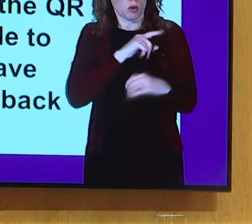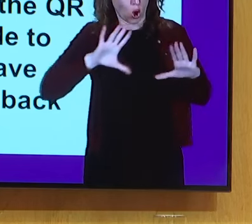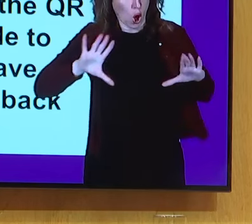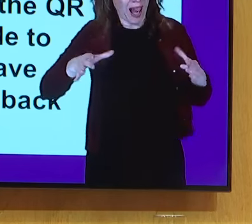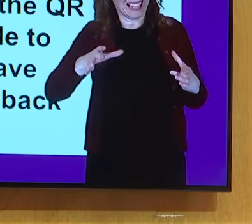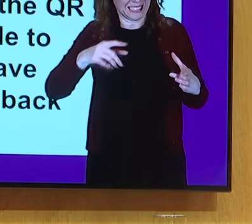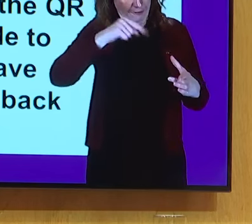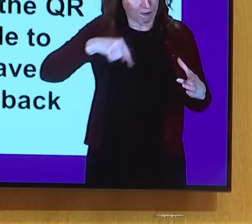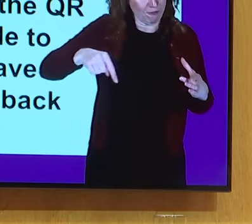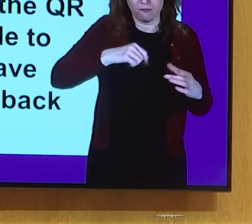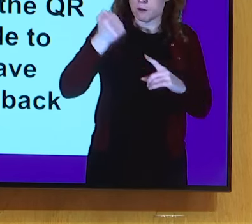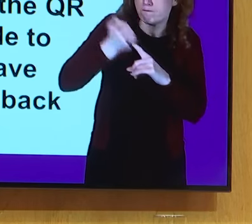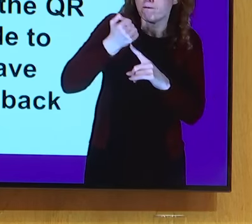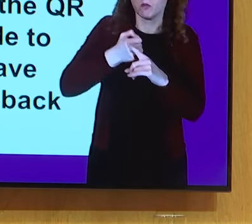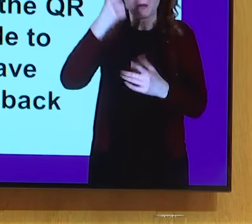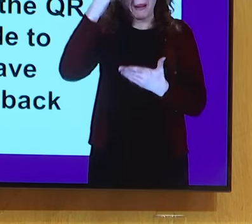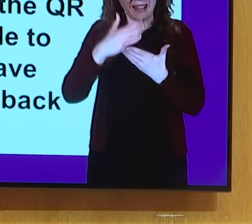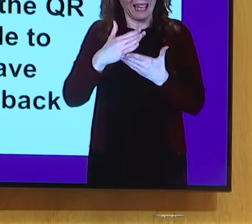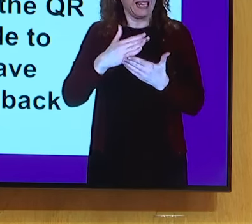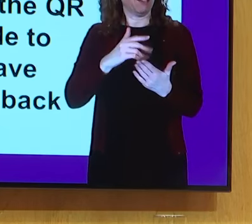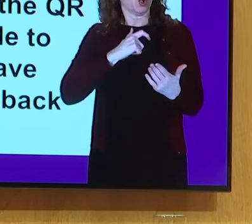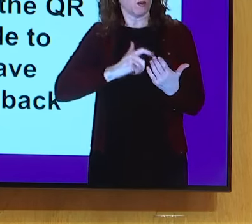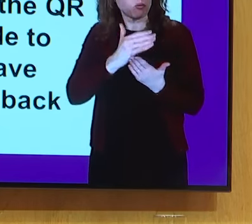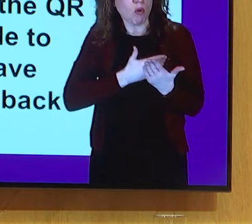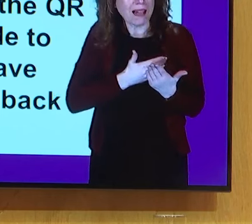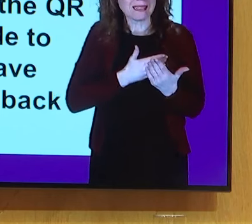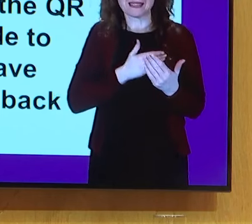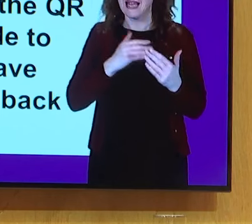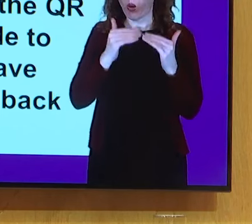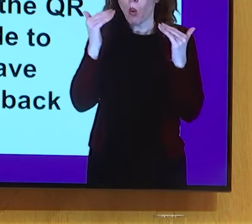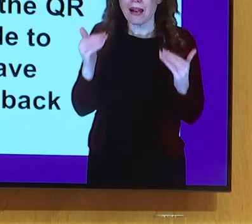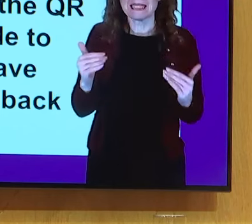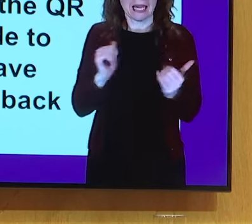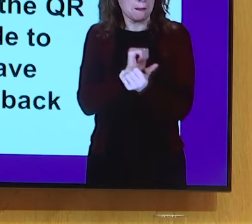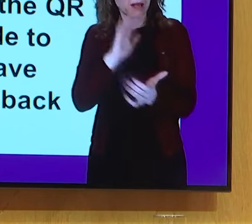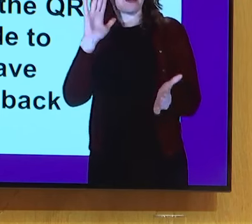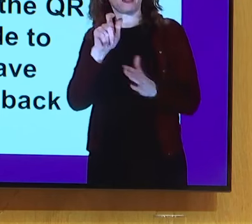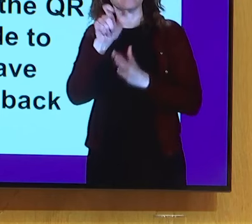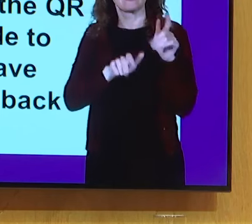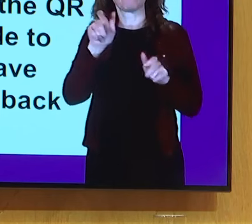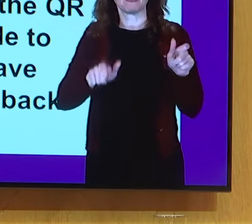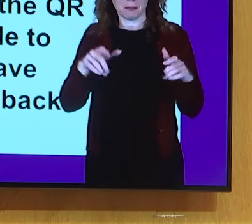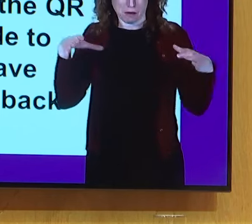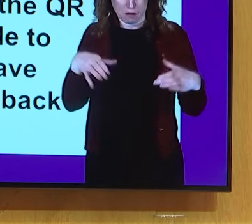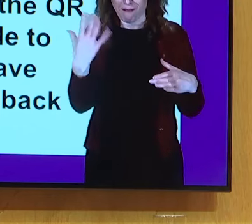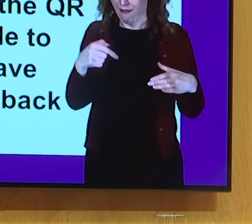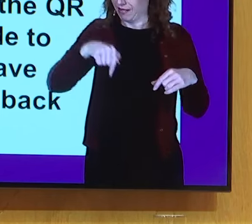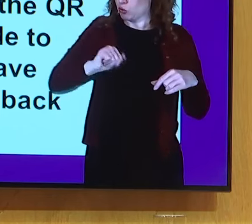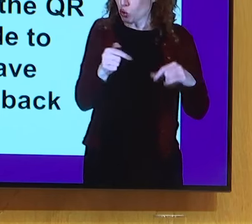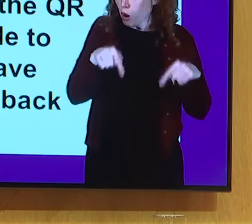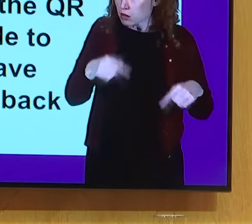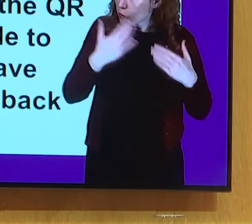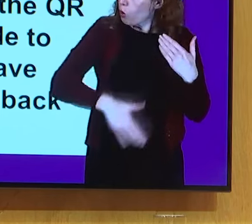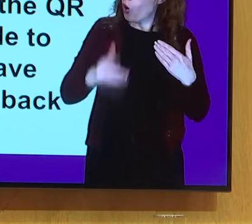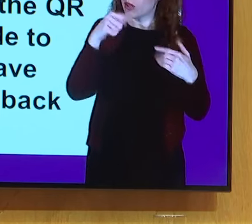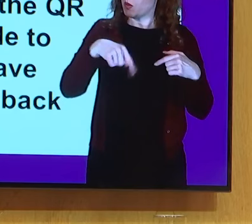who believes in the equality, human rights and emancipation of disabled people. And for as long as that movement is in existence in Scotland, and for as long as I certainly have